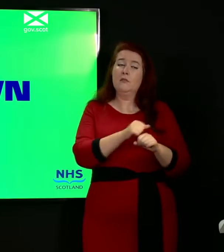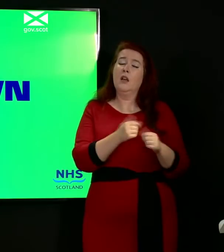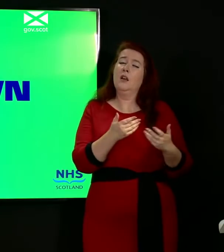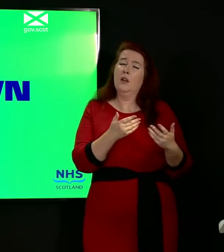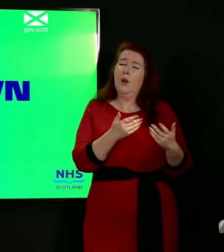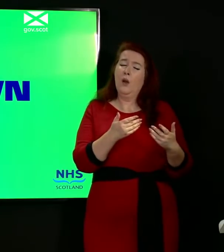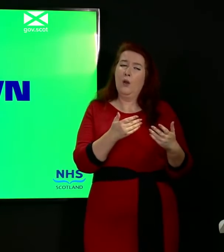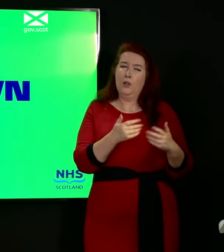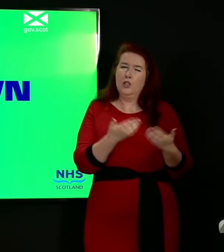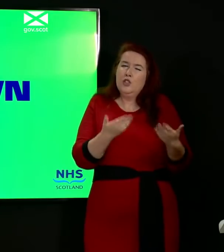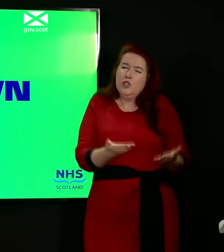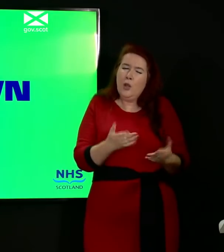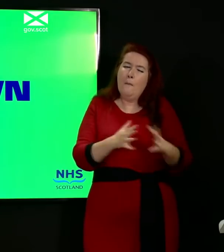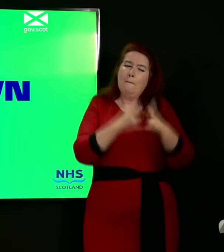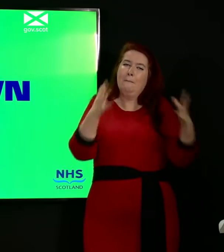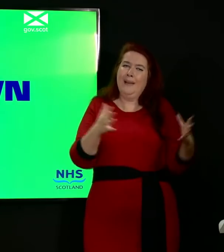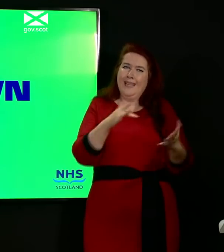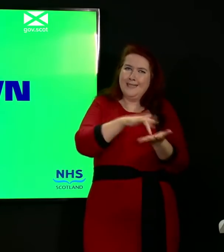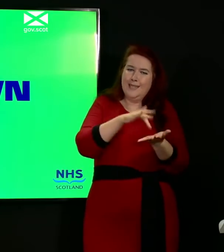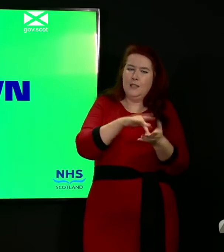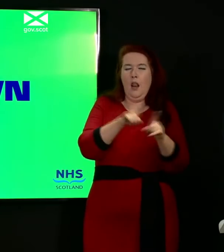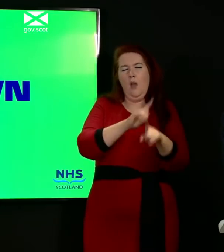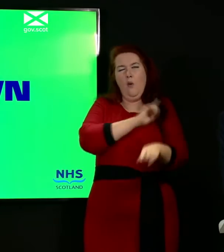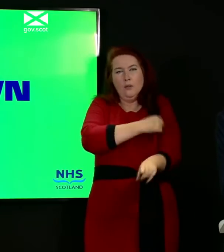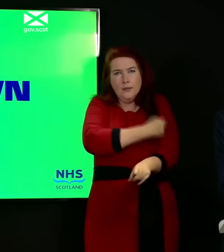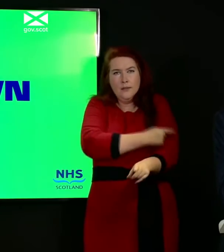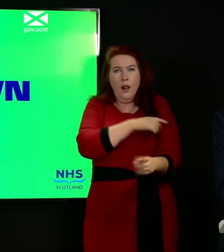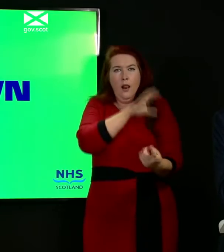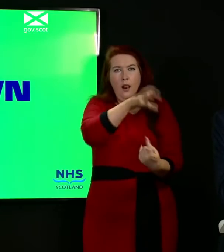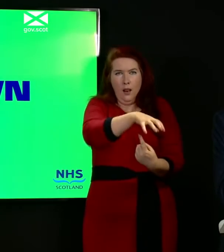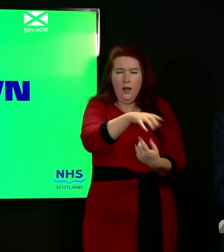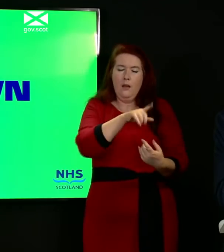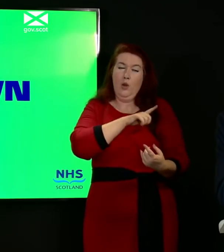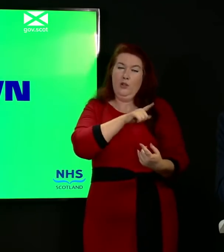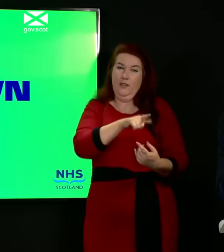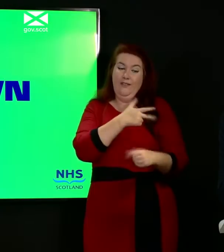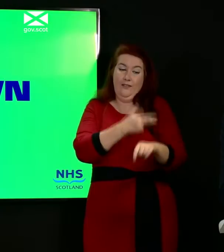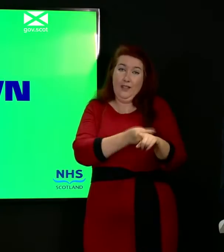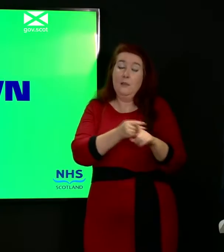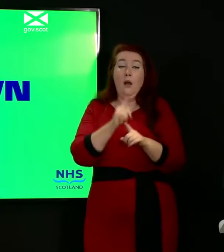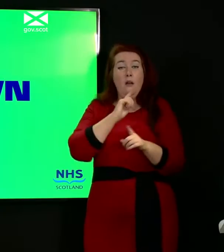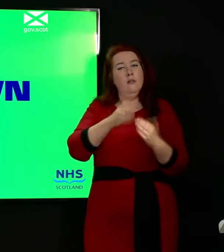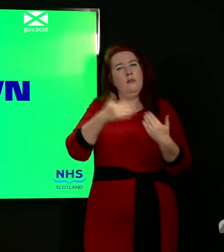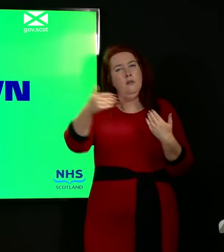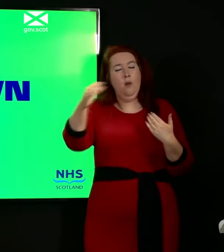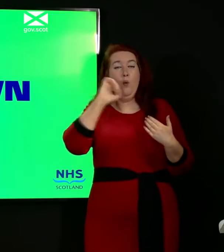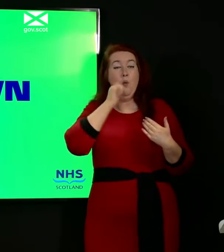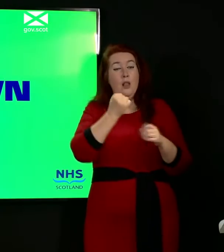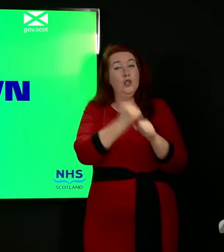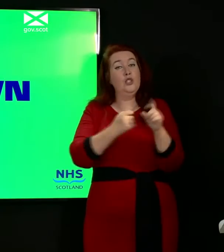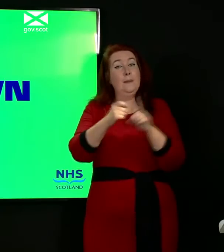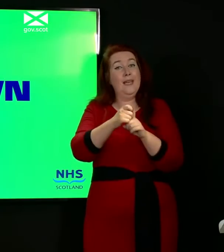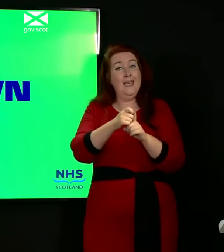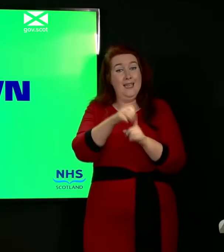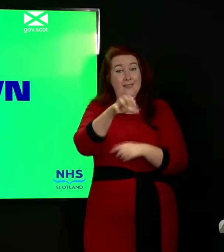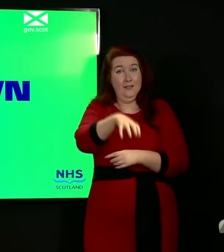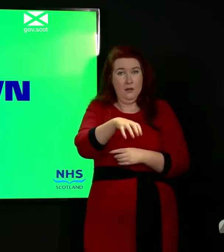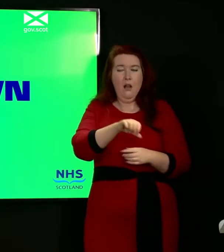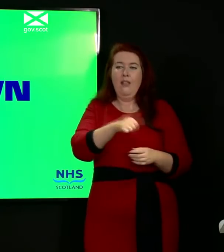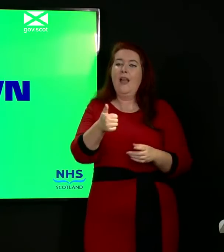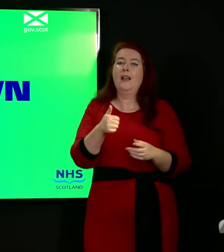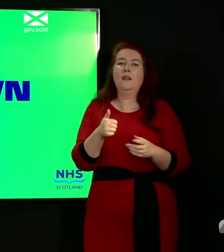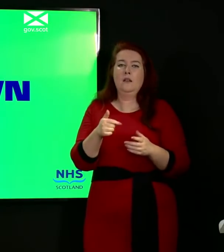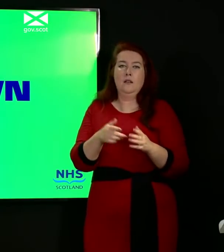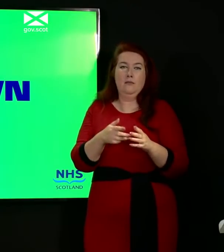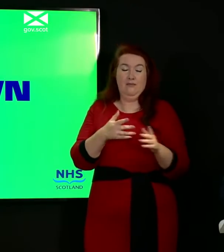be major centres in hospitals because that's the nature of the vaccine we have. It will move into GP surgeries. It will then move into mass